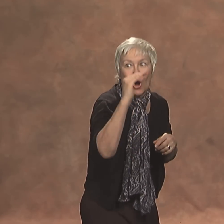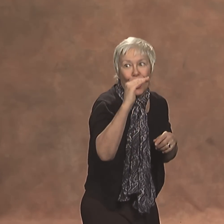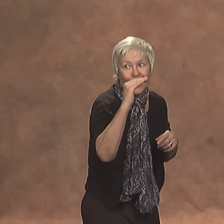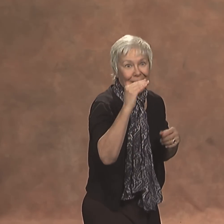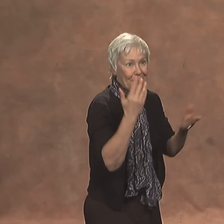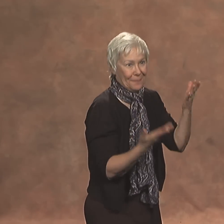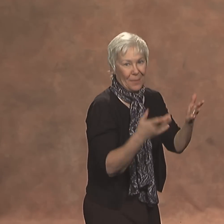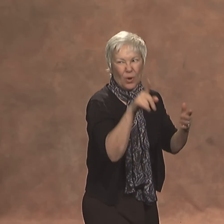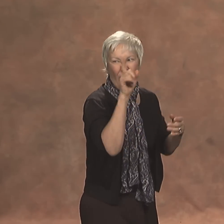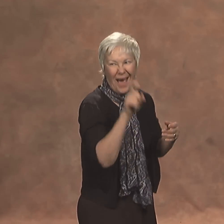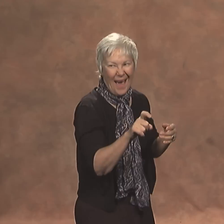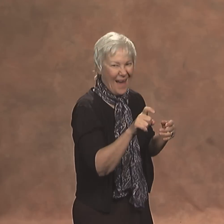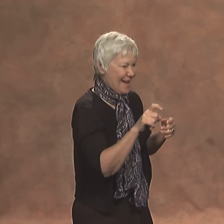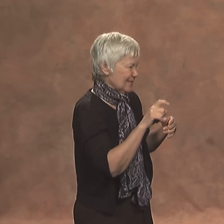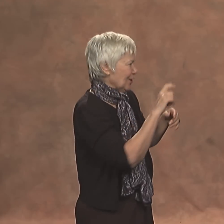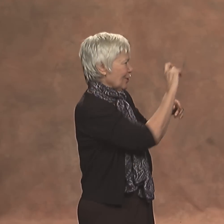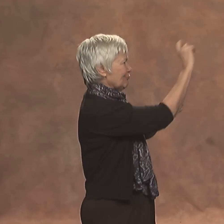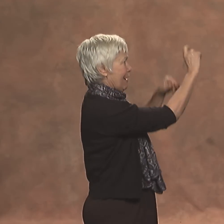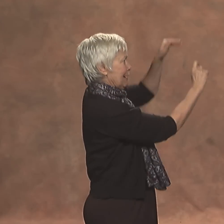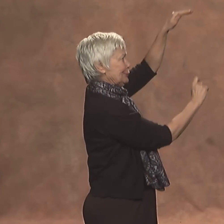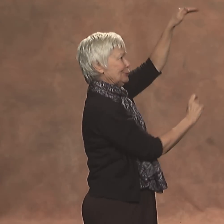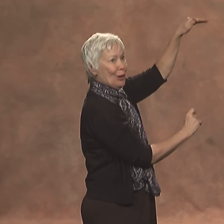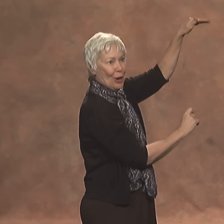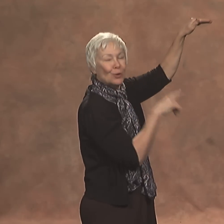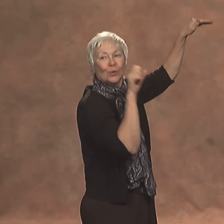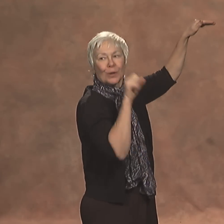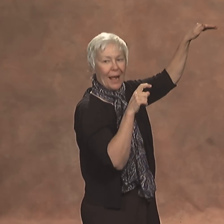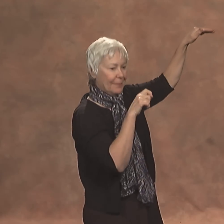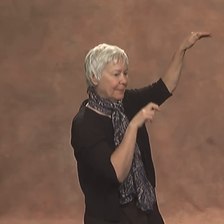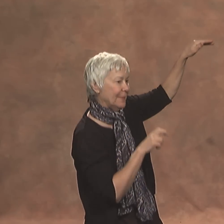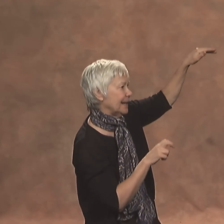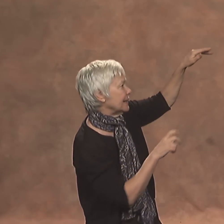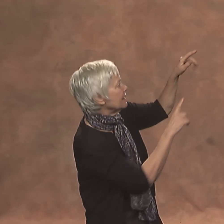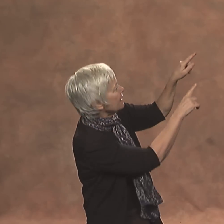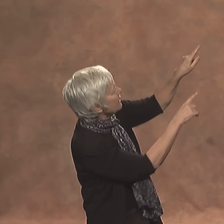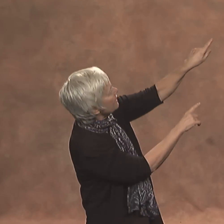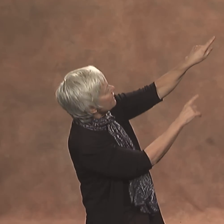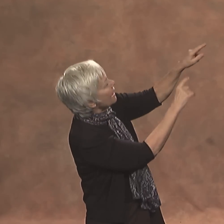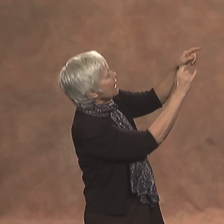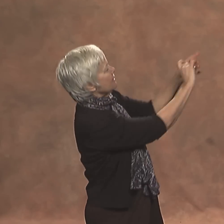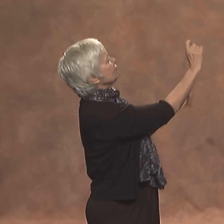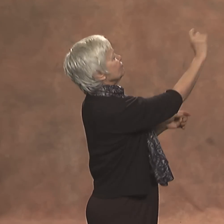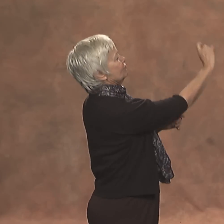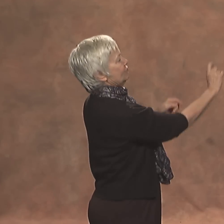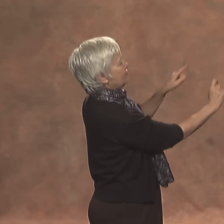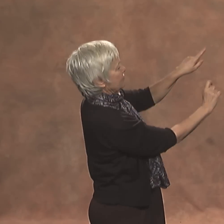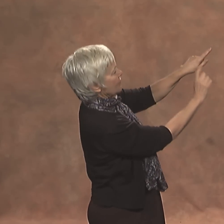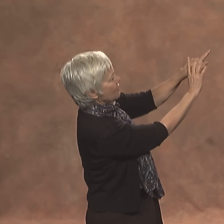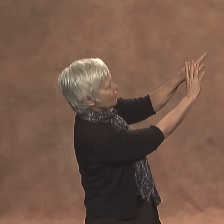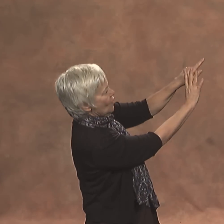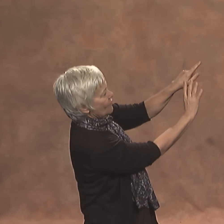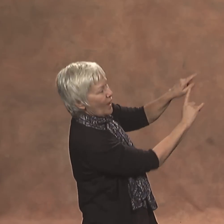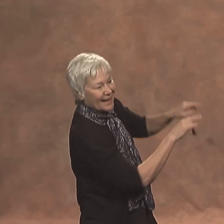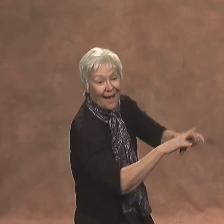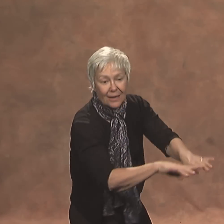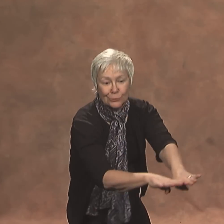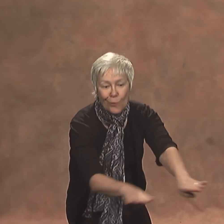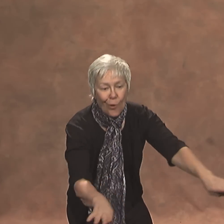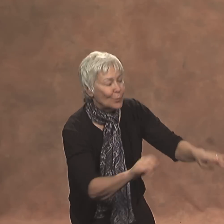you're turning your shoulders back, giving the students space to look at the math equation, or even bending down so